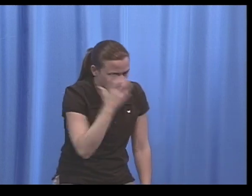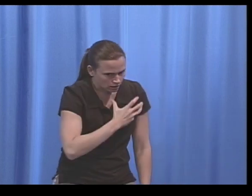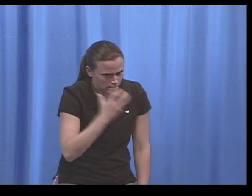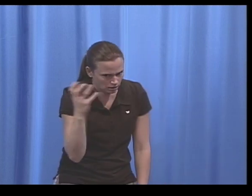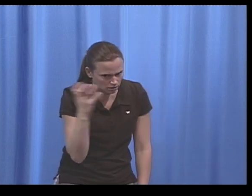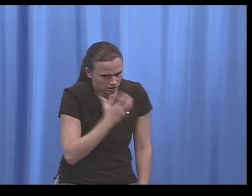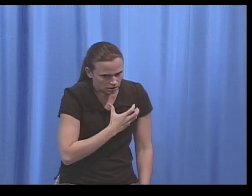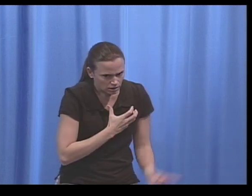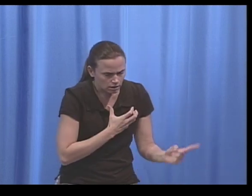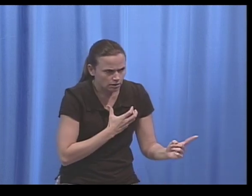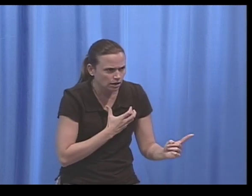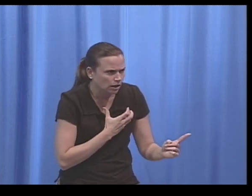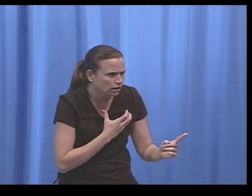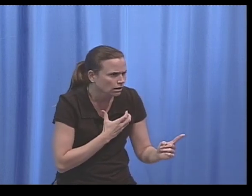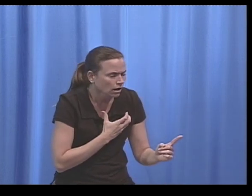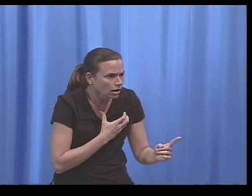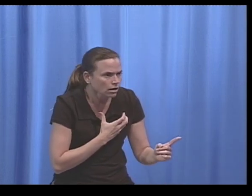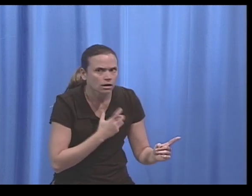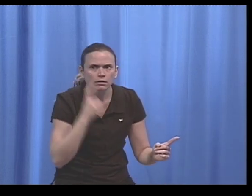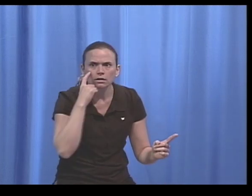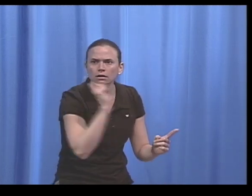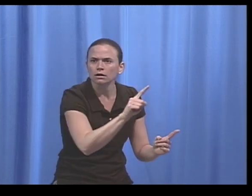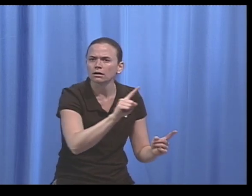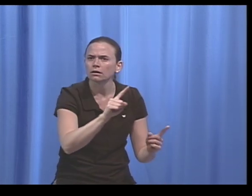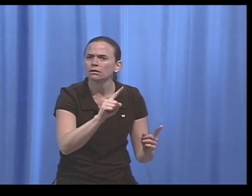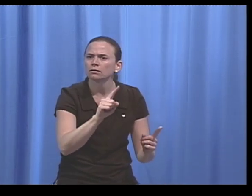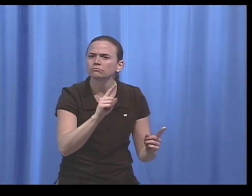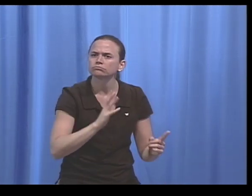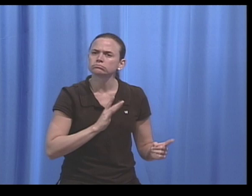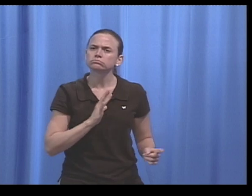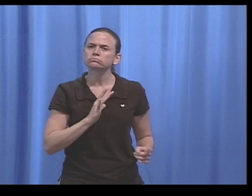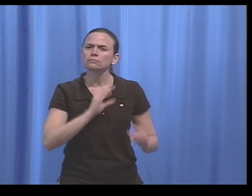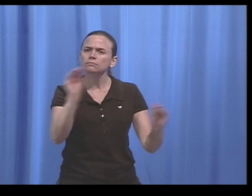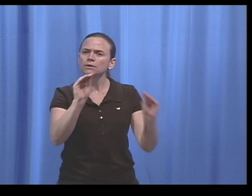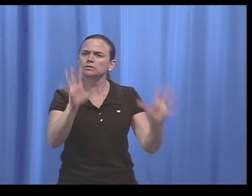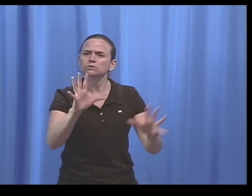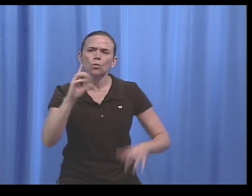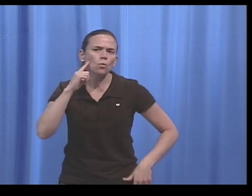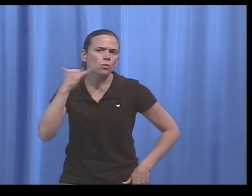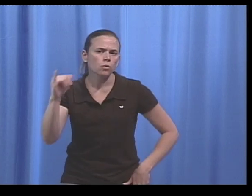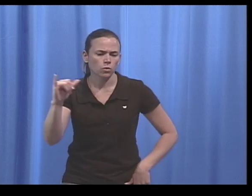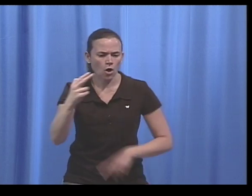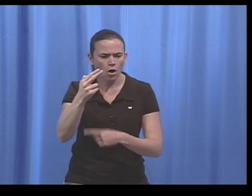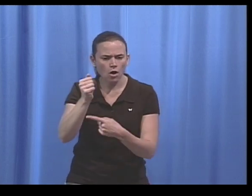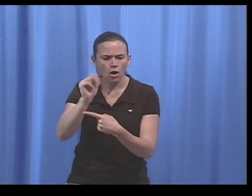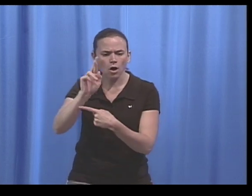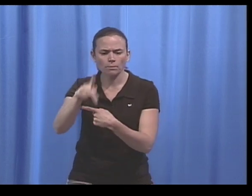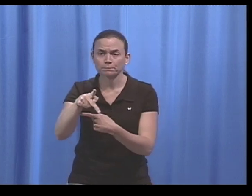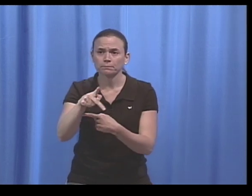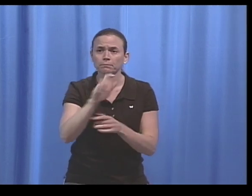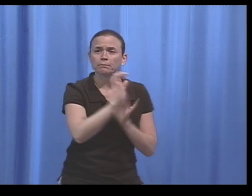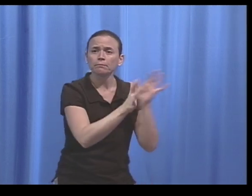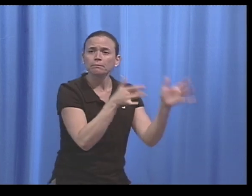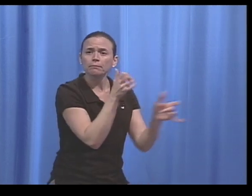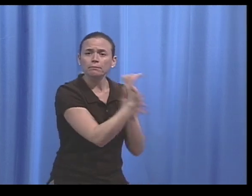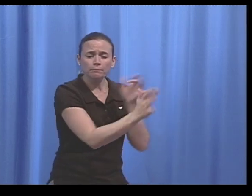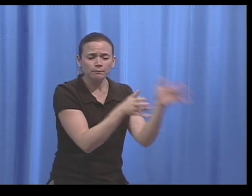Jack was amazed to see a magic golden